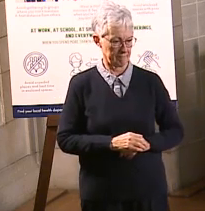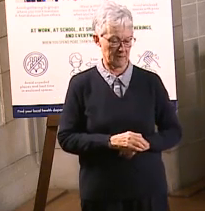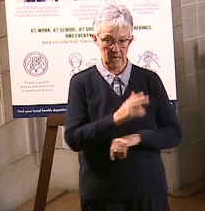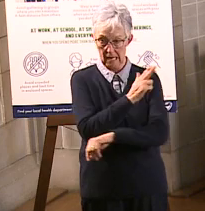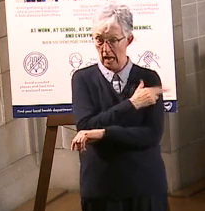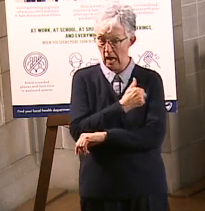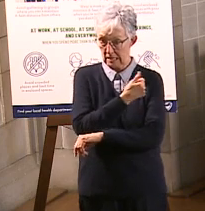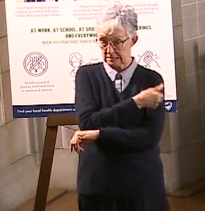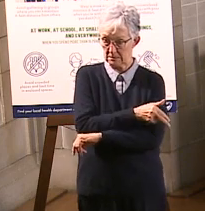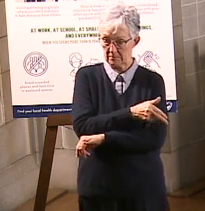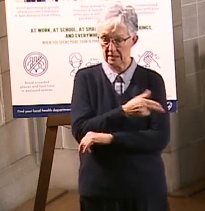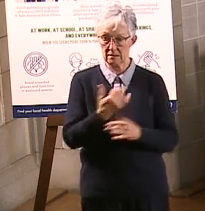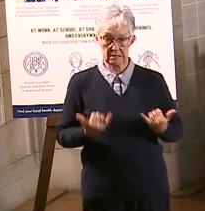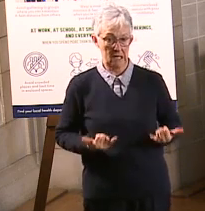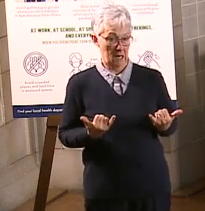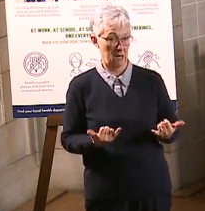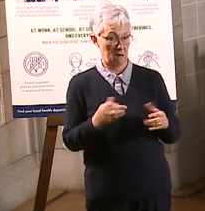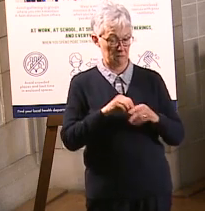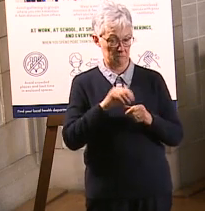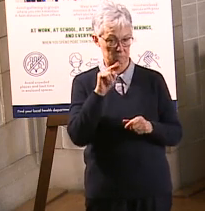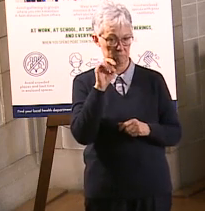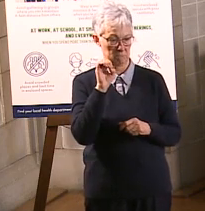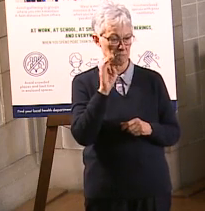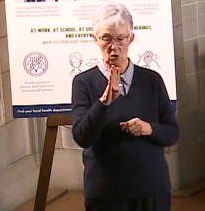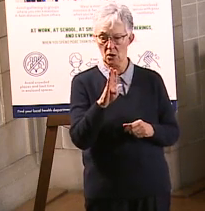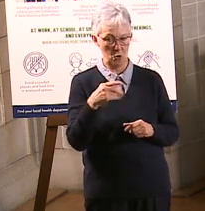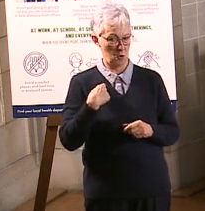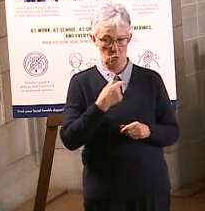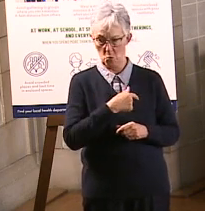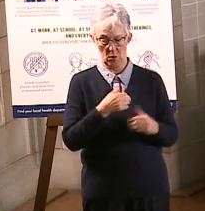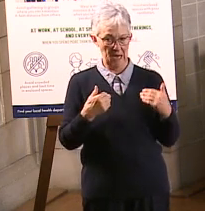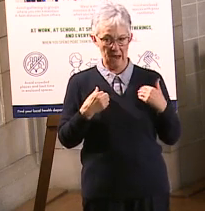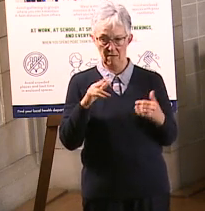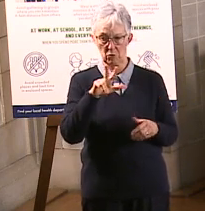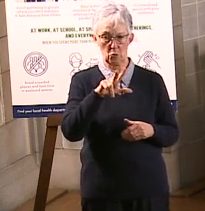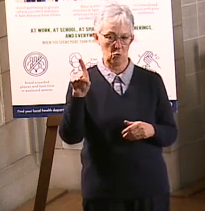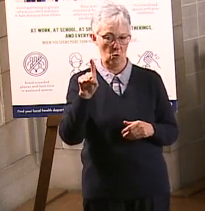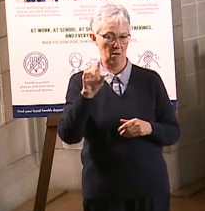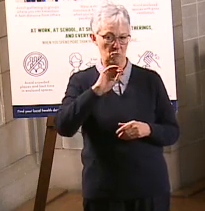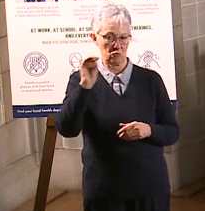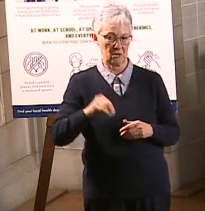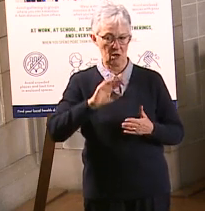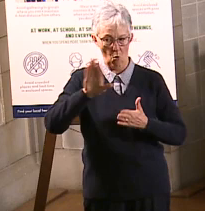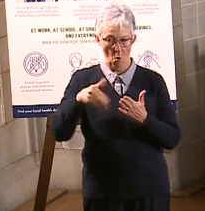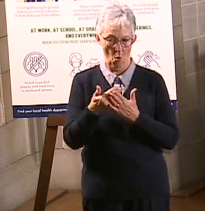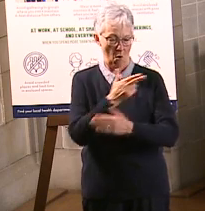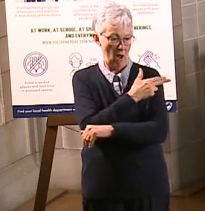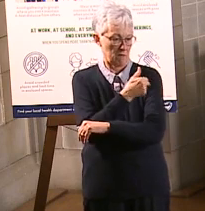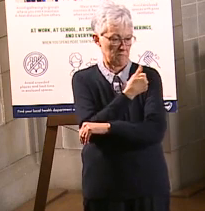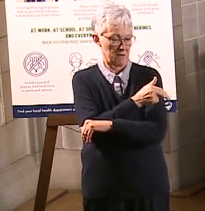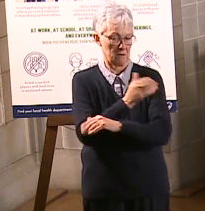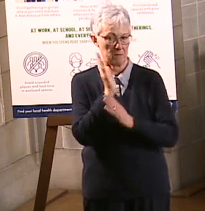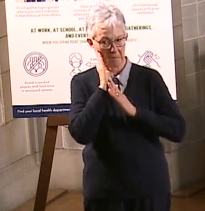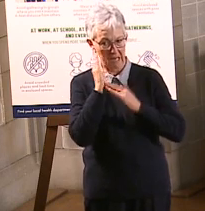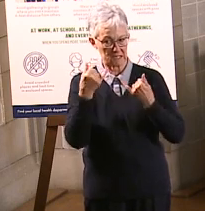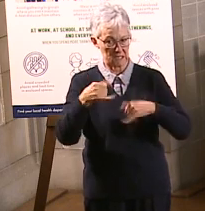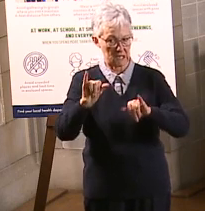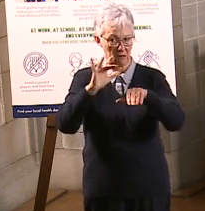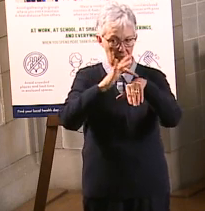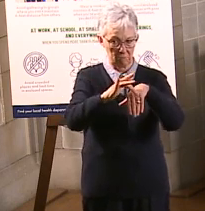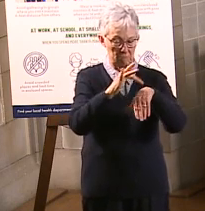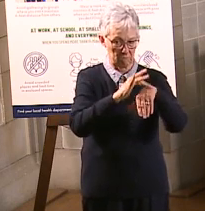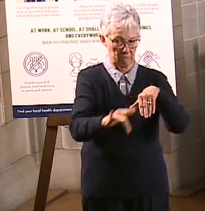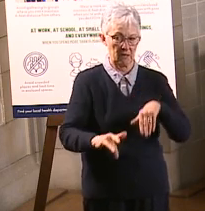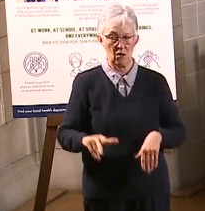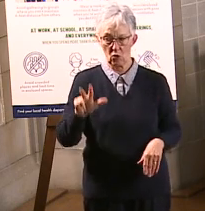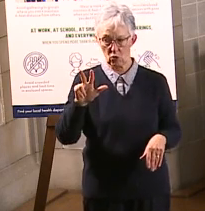looking to protect here. That remains very robust at 31% of our hospital beds being available, 35% of our ICU beds